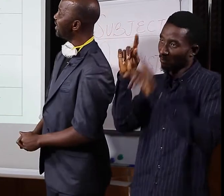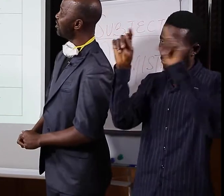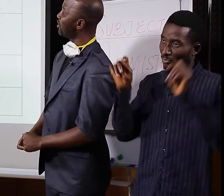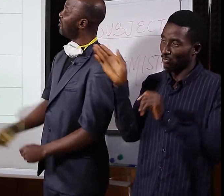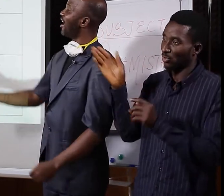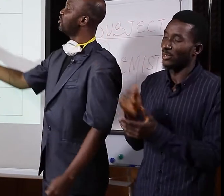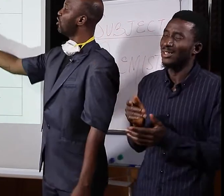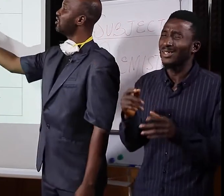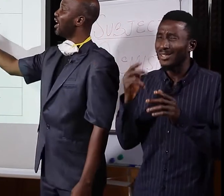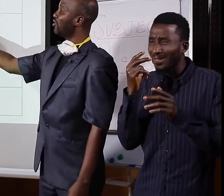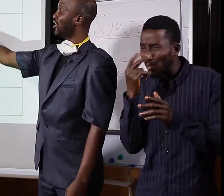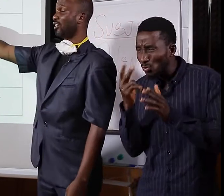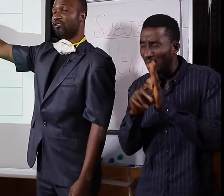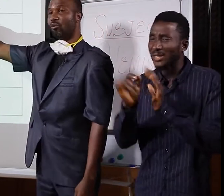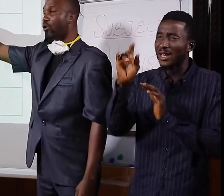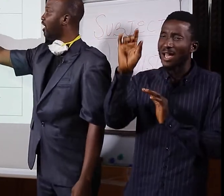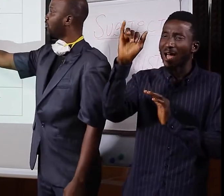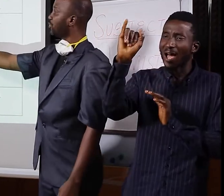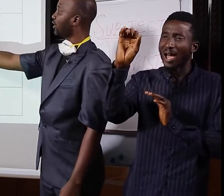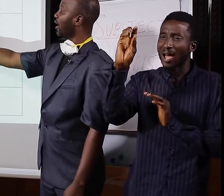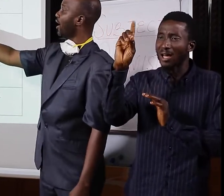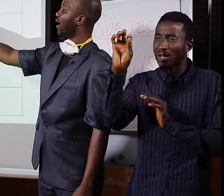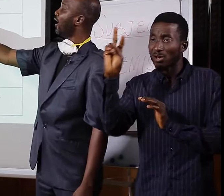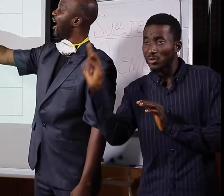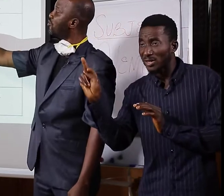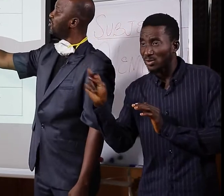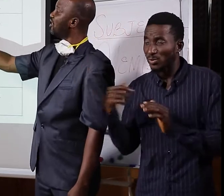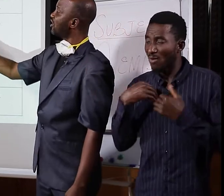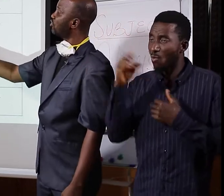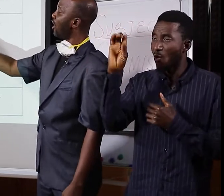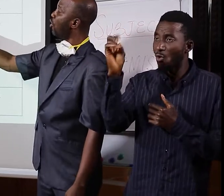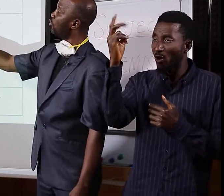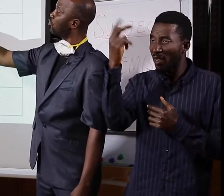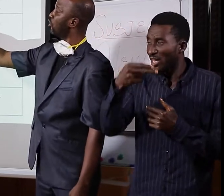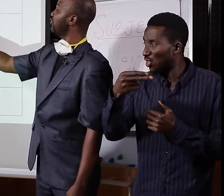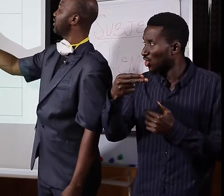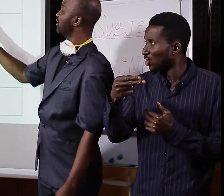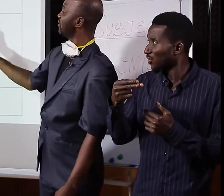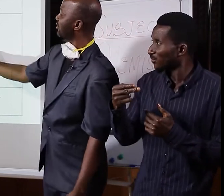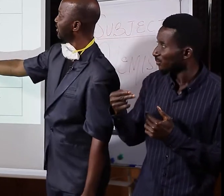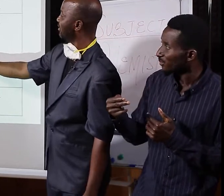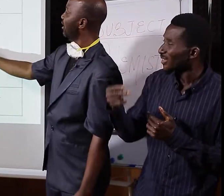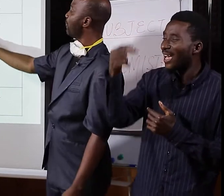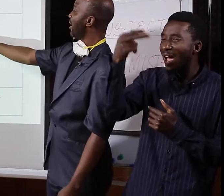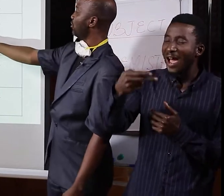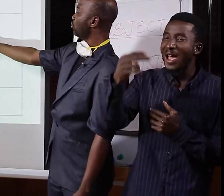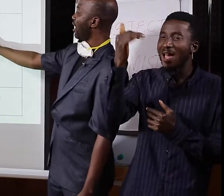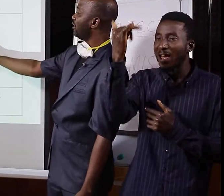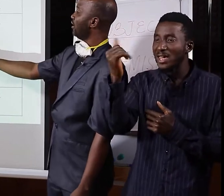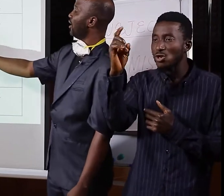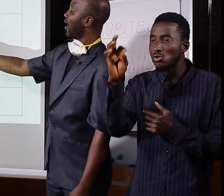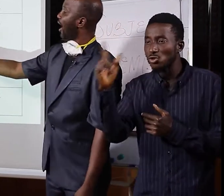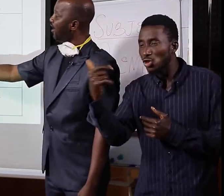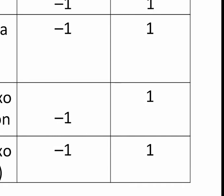the anion. You have hydroxyl ion as the case of OH, hydrogen tetraoxosulfate 6